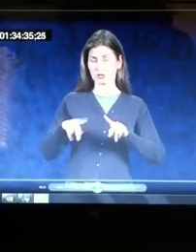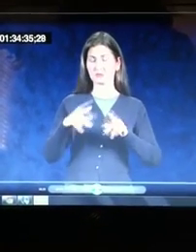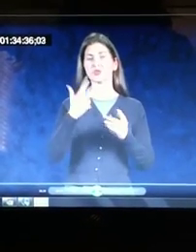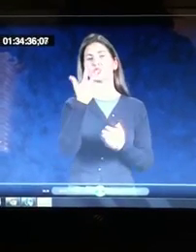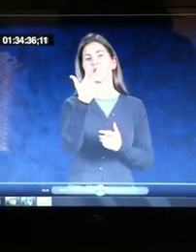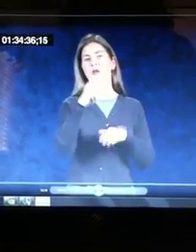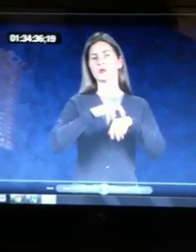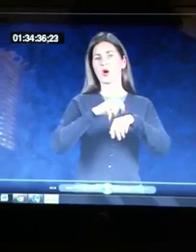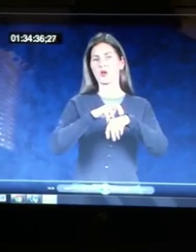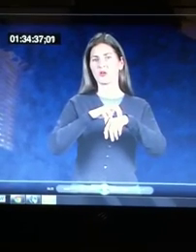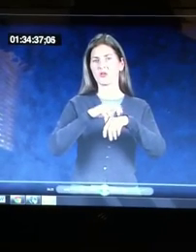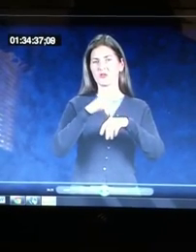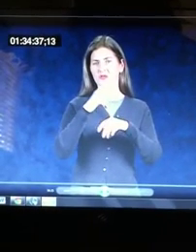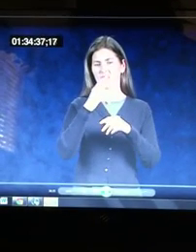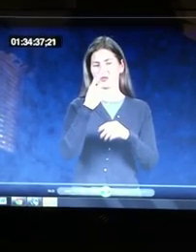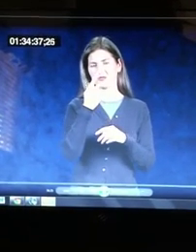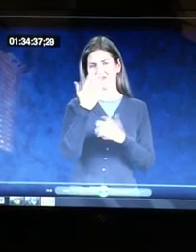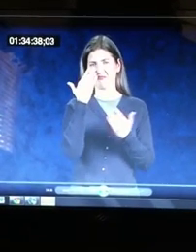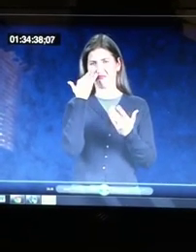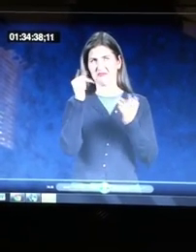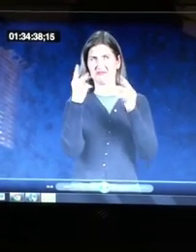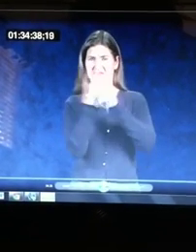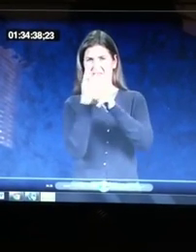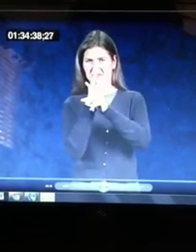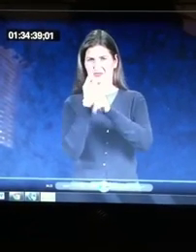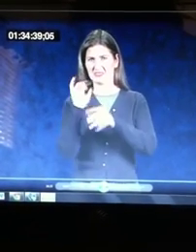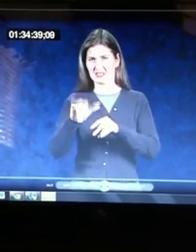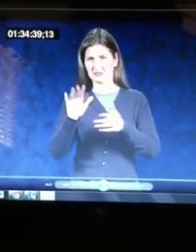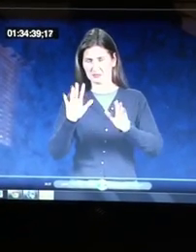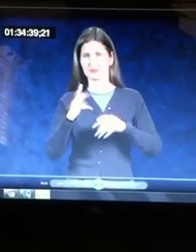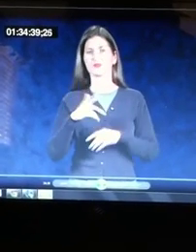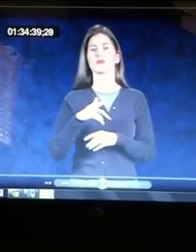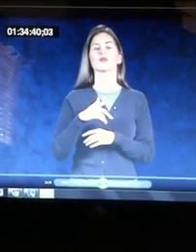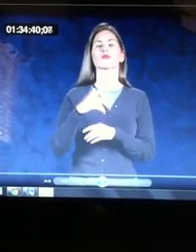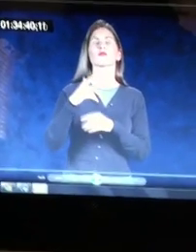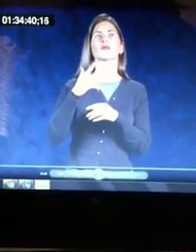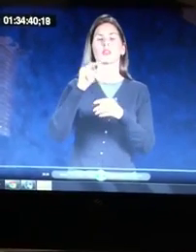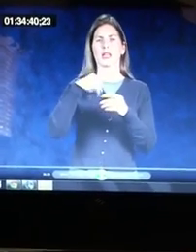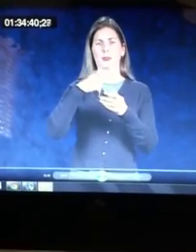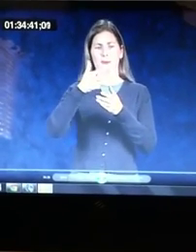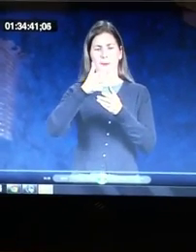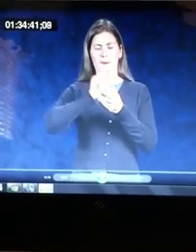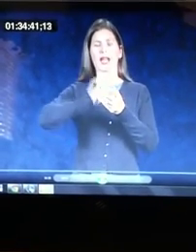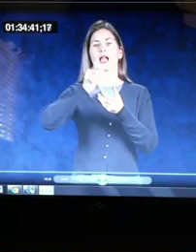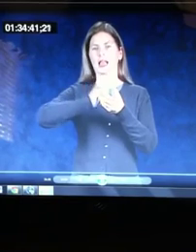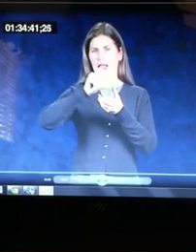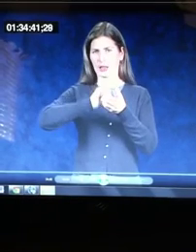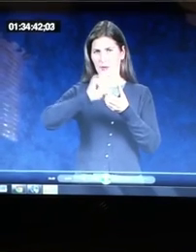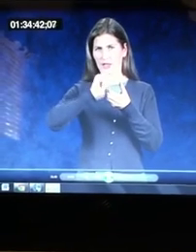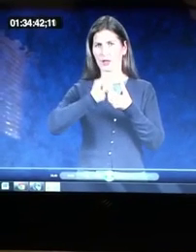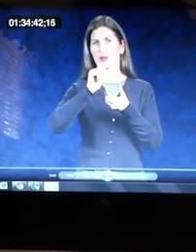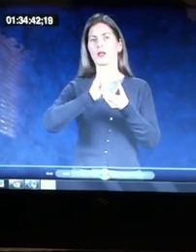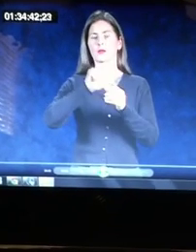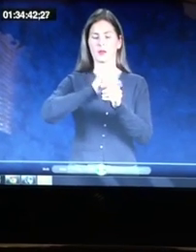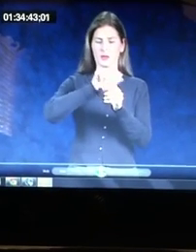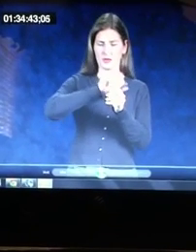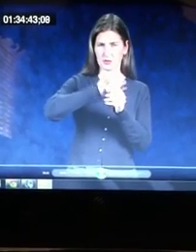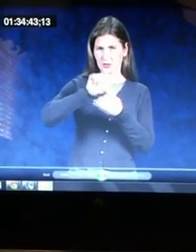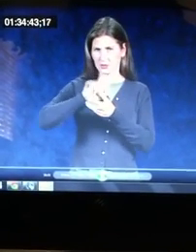potato. If there's two persons, then you need 3 potatoes, but you can figure that out yourself. So your first step